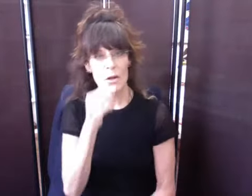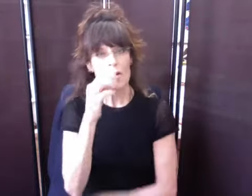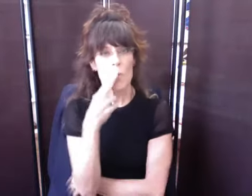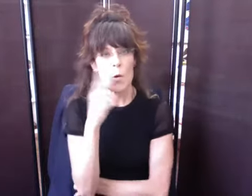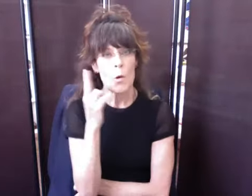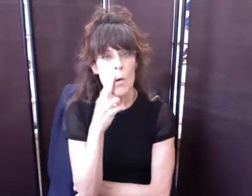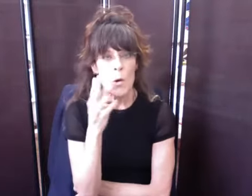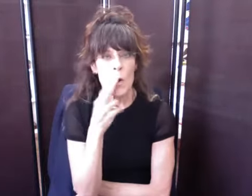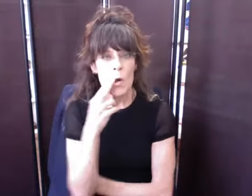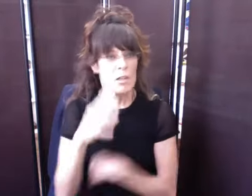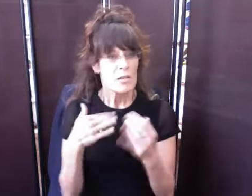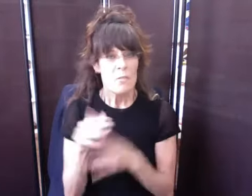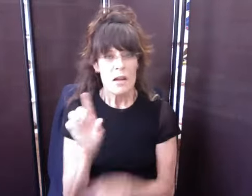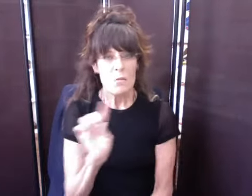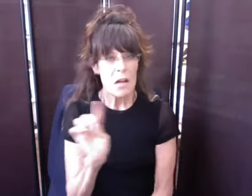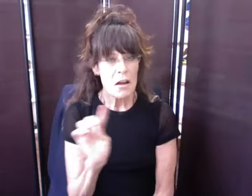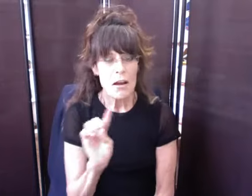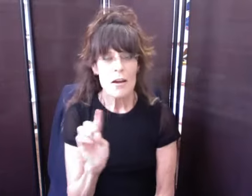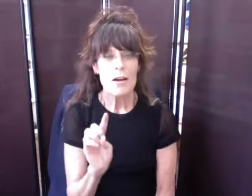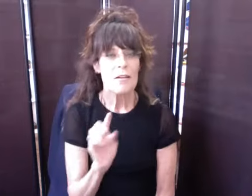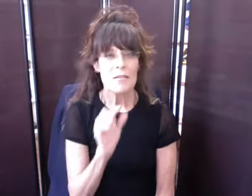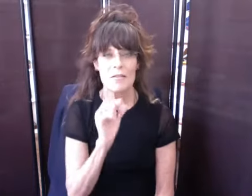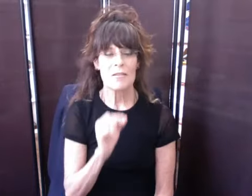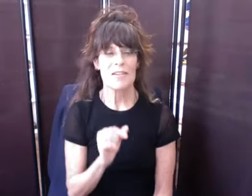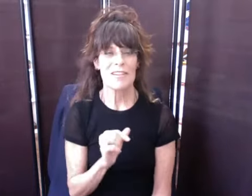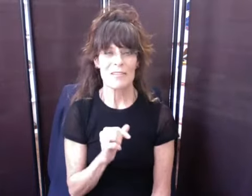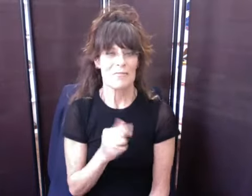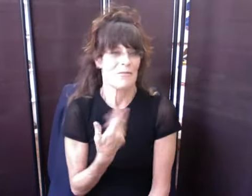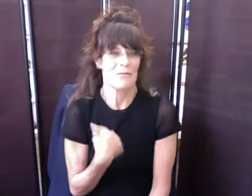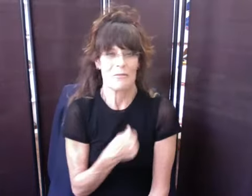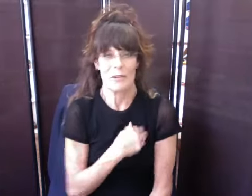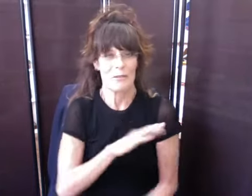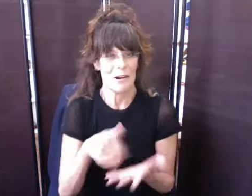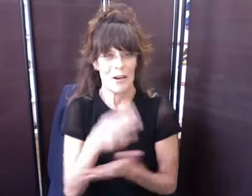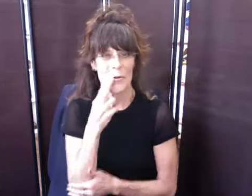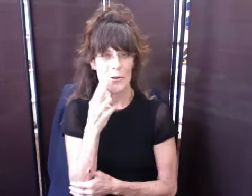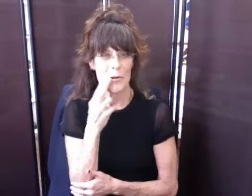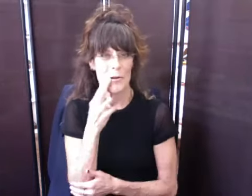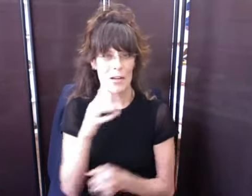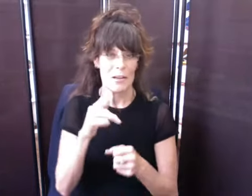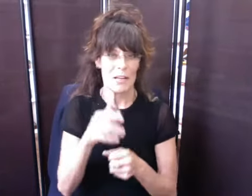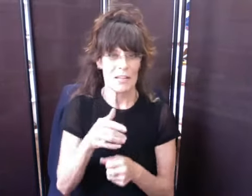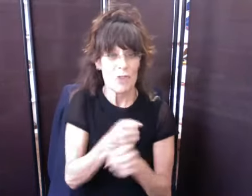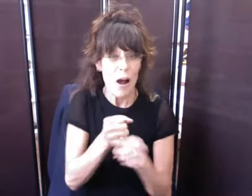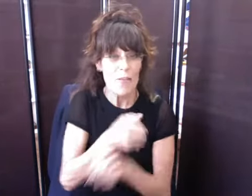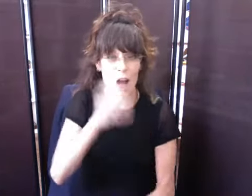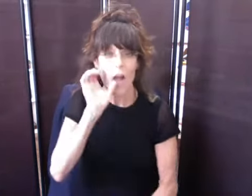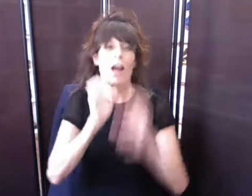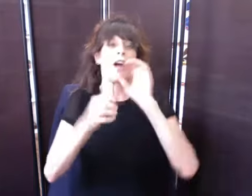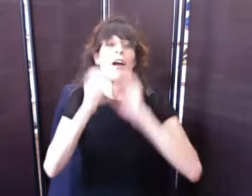America. And back then, we were smoking like crazy, right? And I was chugging coffee and smoking, and Joe's telling his story.